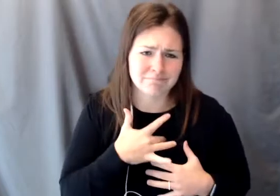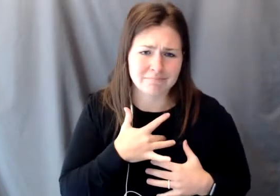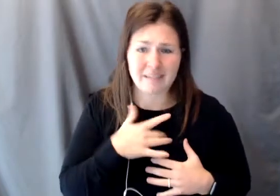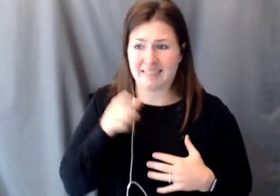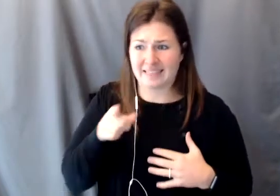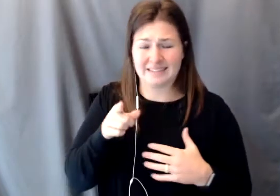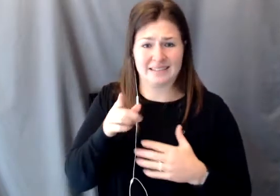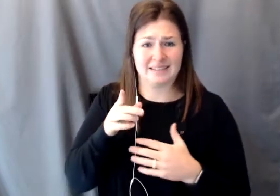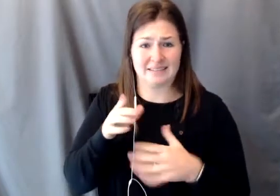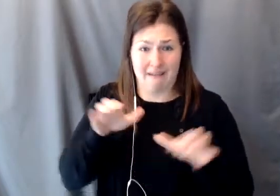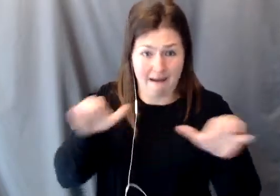me something,